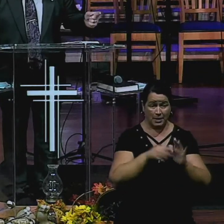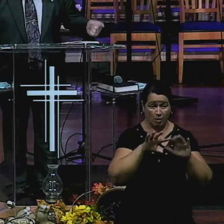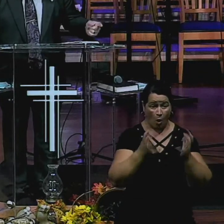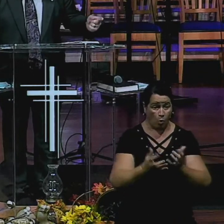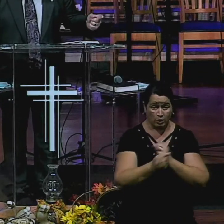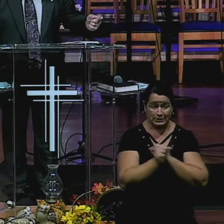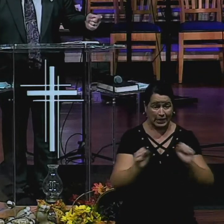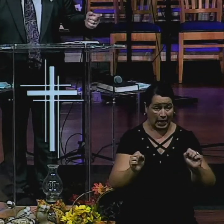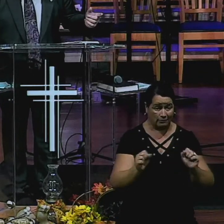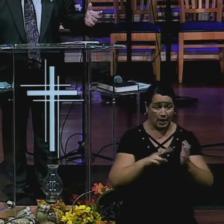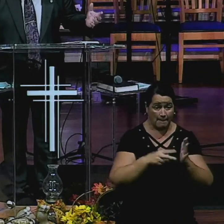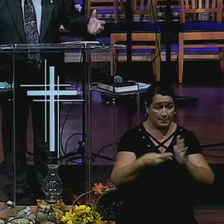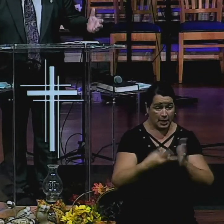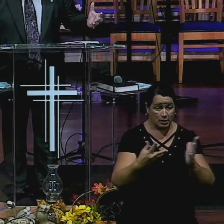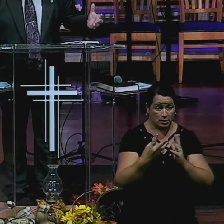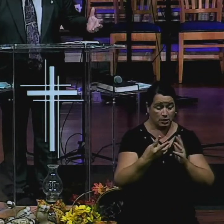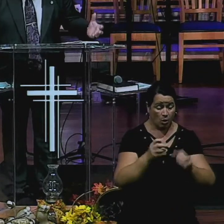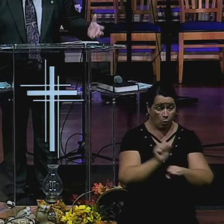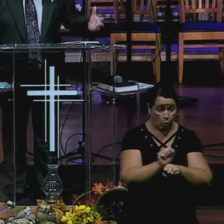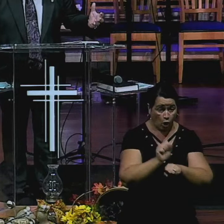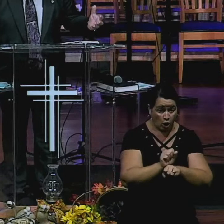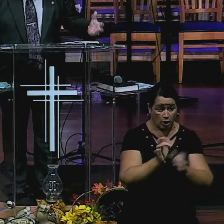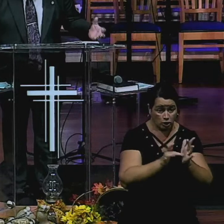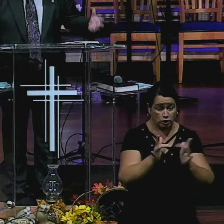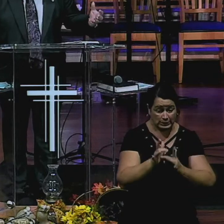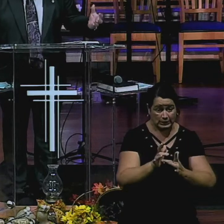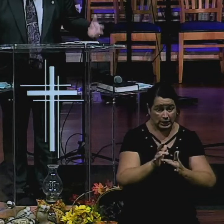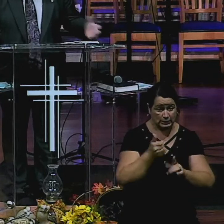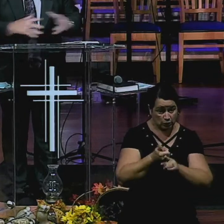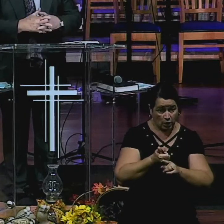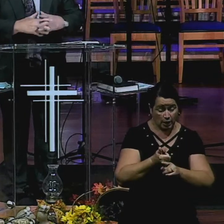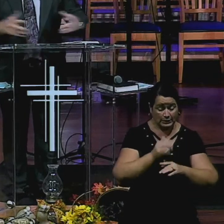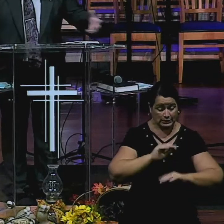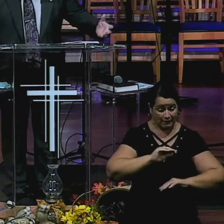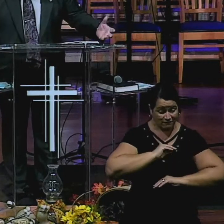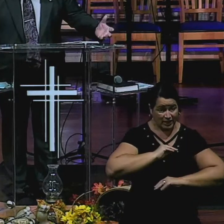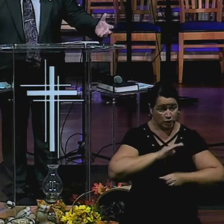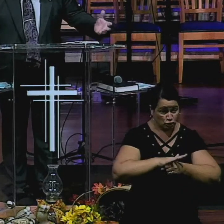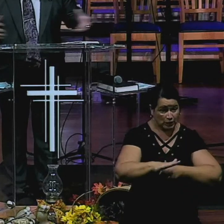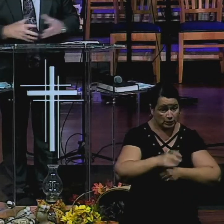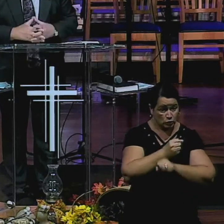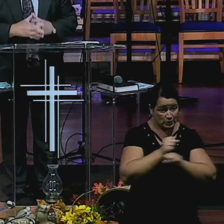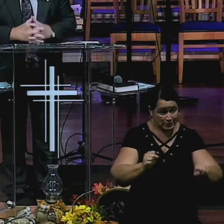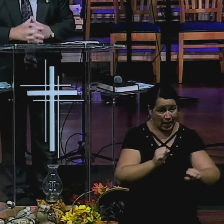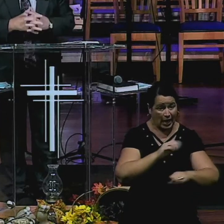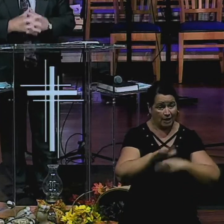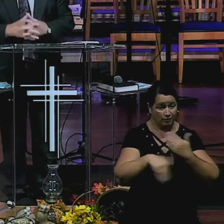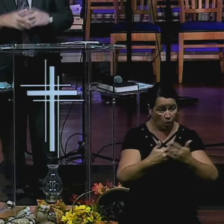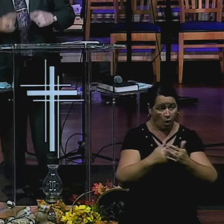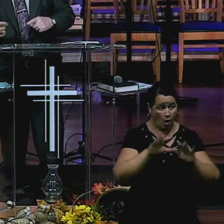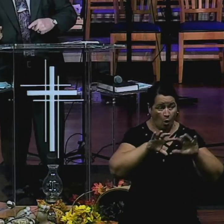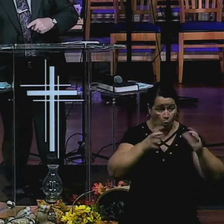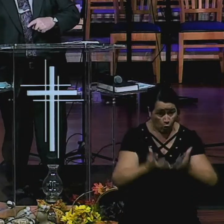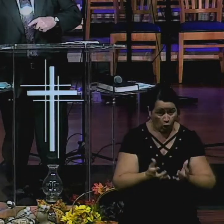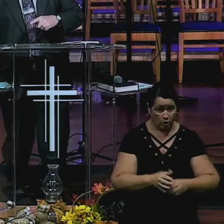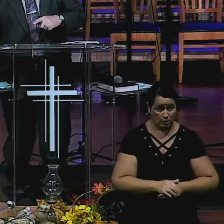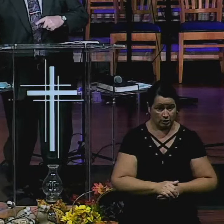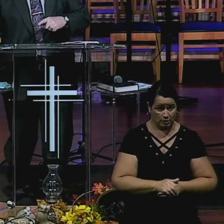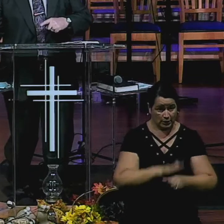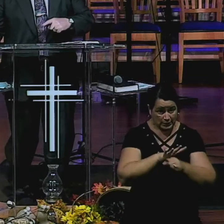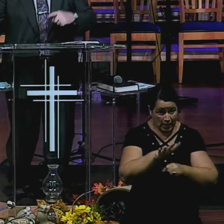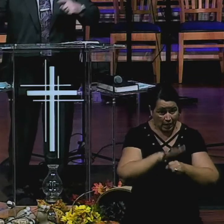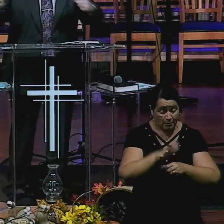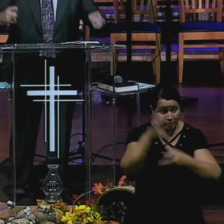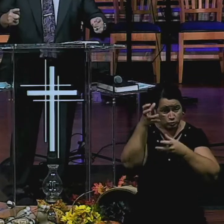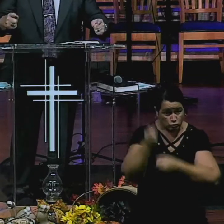saved. Rather, it means that the work of the Lord Jesus is sufficient in value to save all the world. But it is only efficient for those who actually put